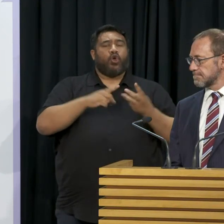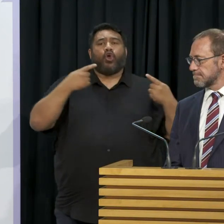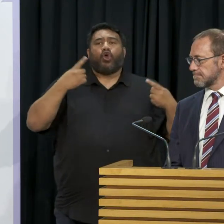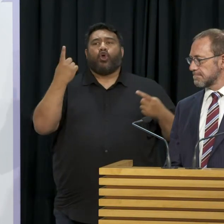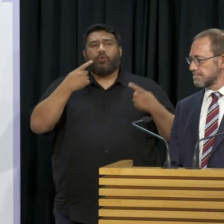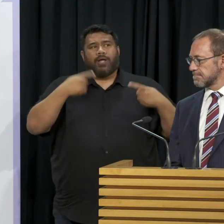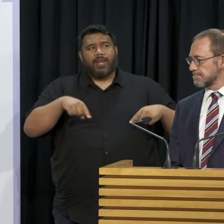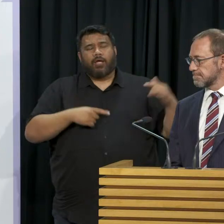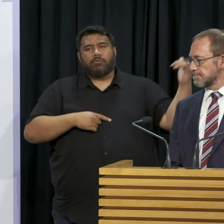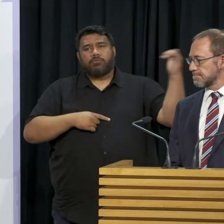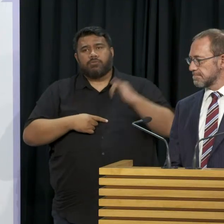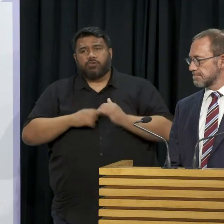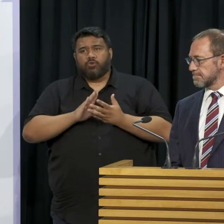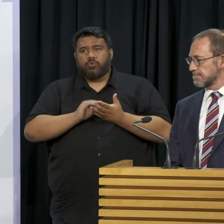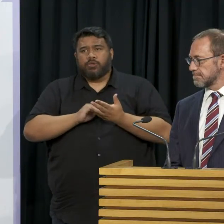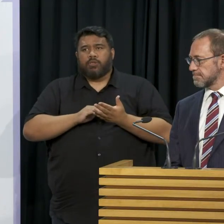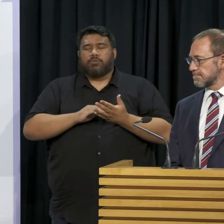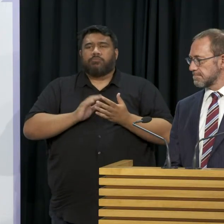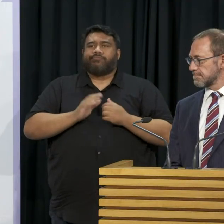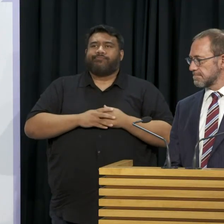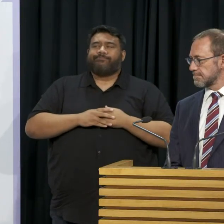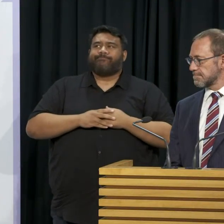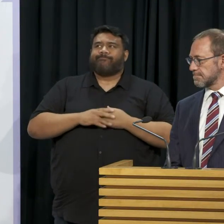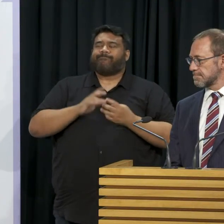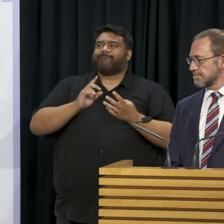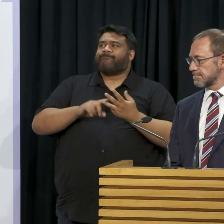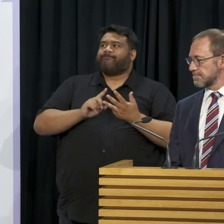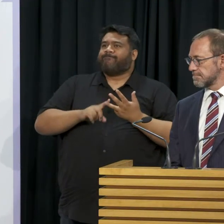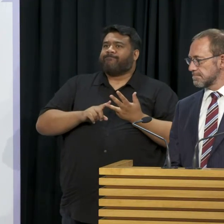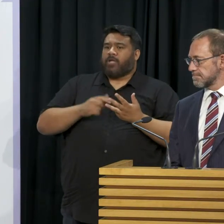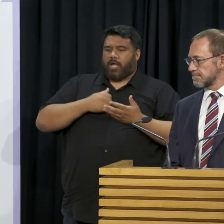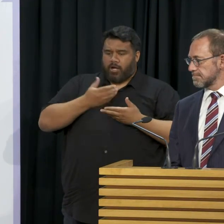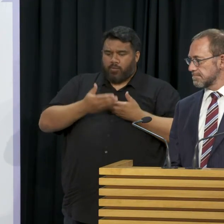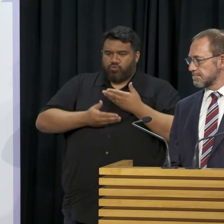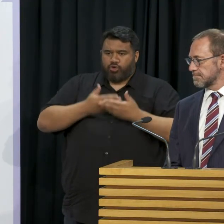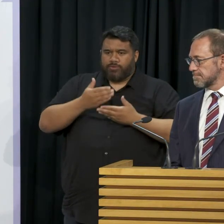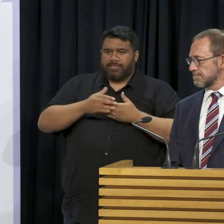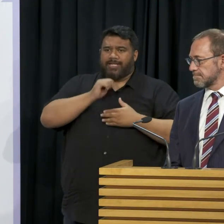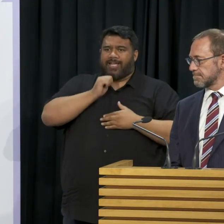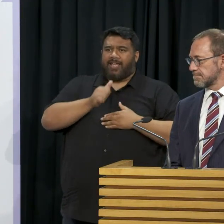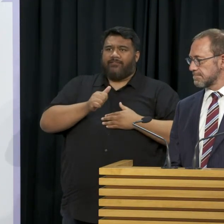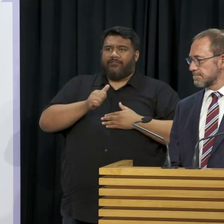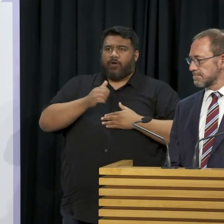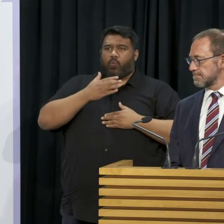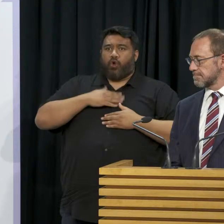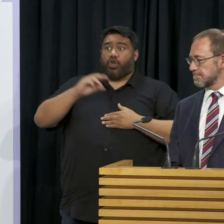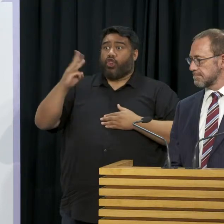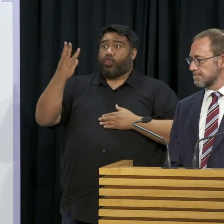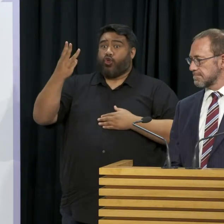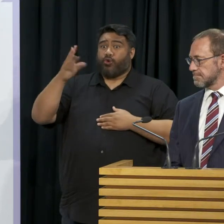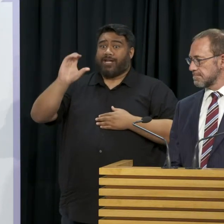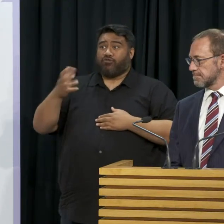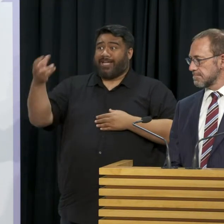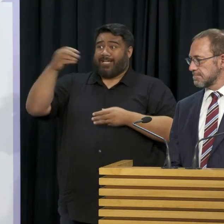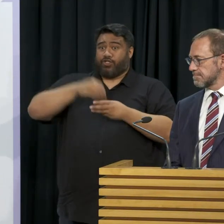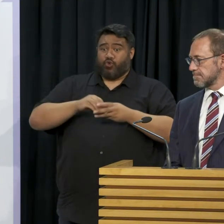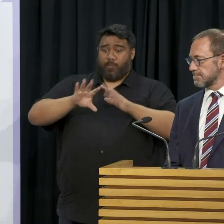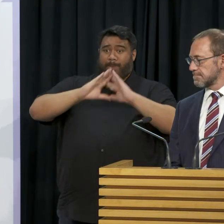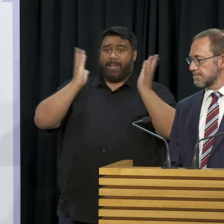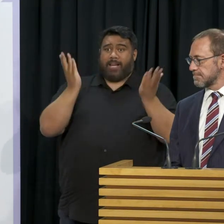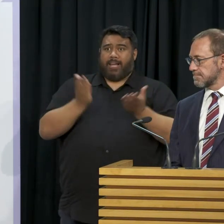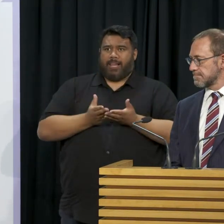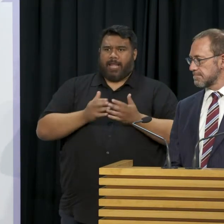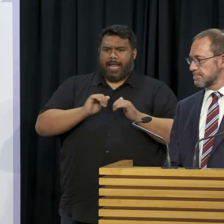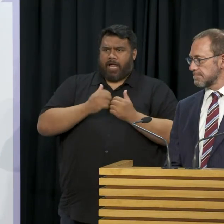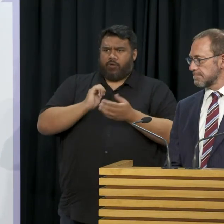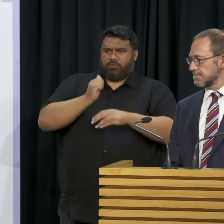residency status? What would be the process would go through if either country wanted to bring in a third country? So that was why